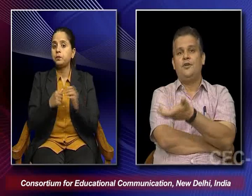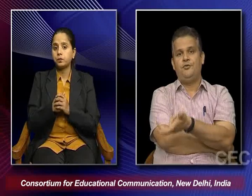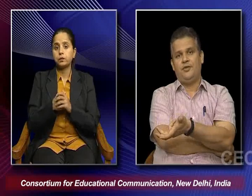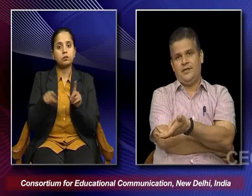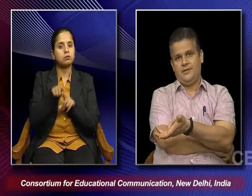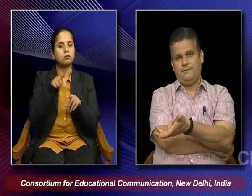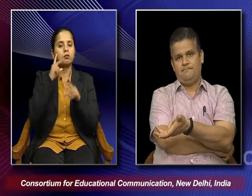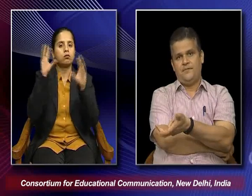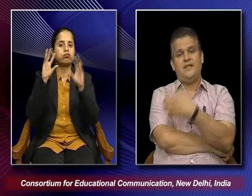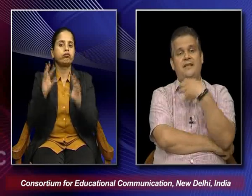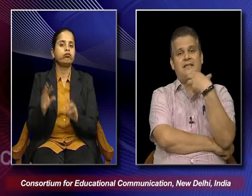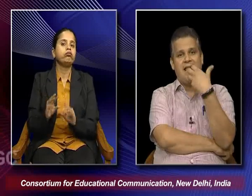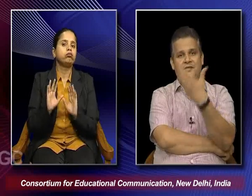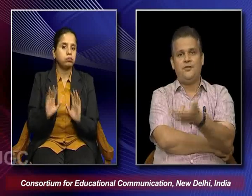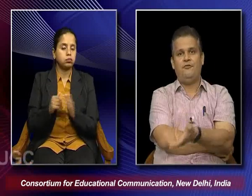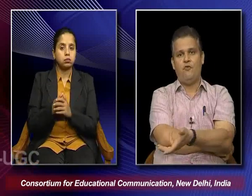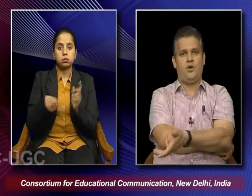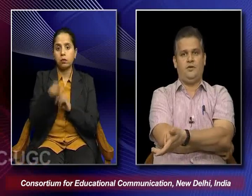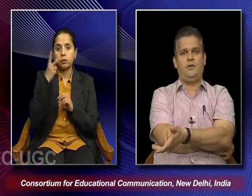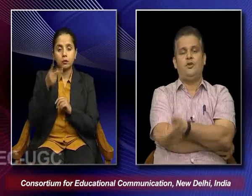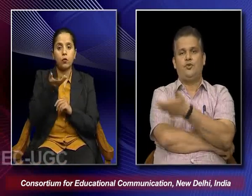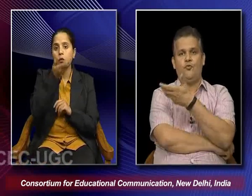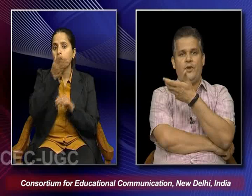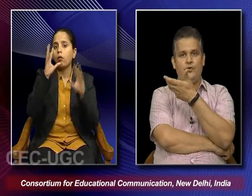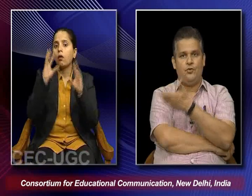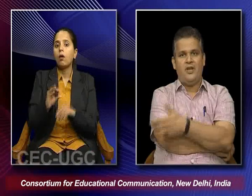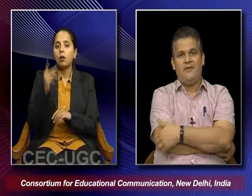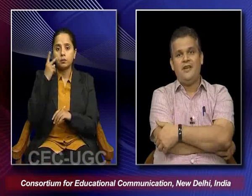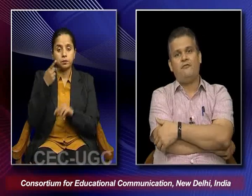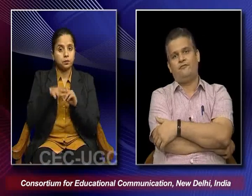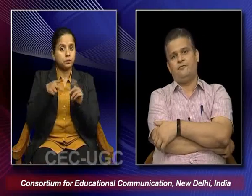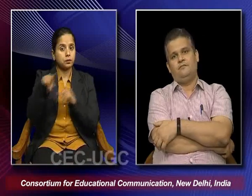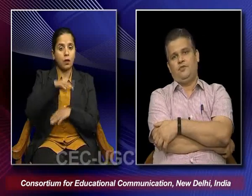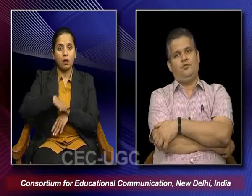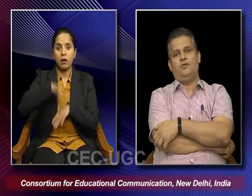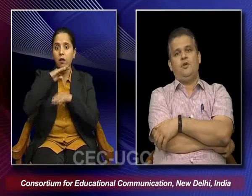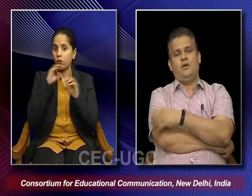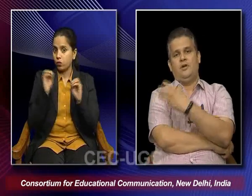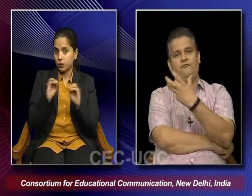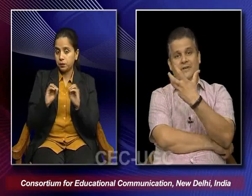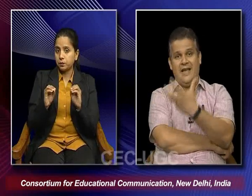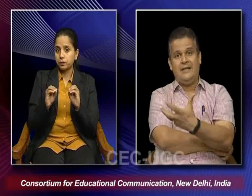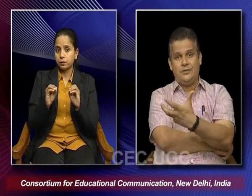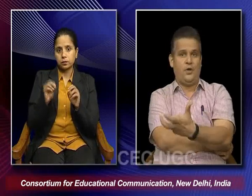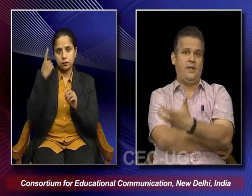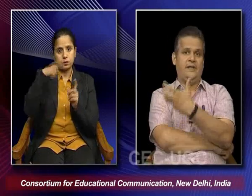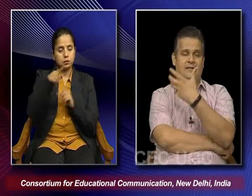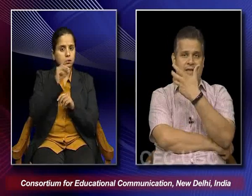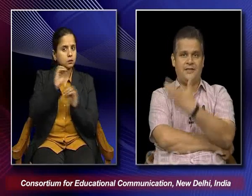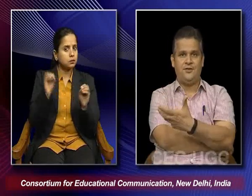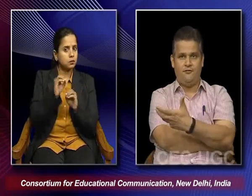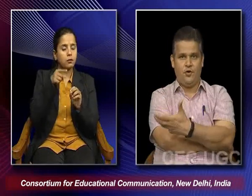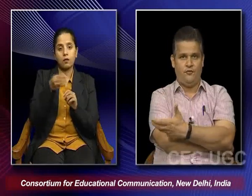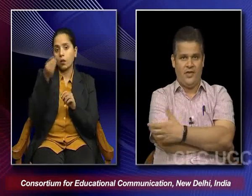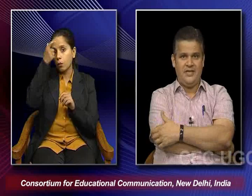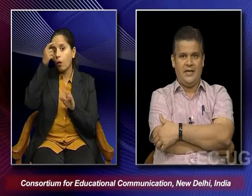also deteriorates. There is scarcity of water. So when you don't have enough, fertile soil, there is a